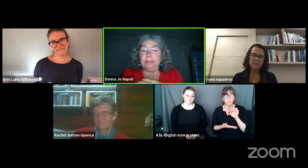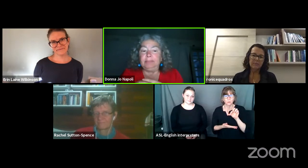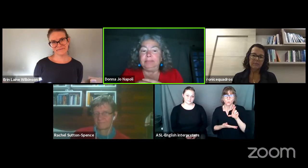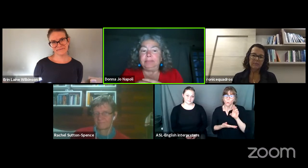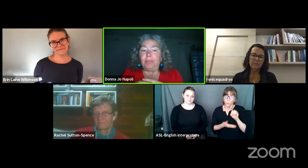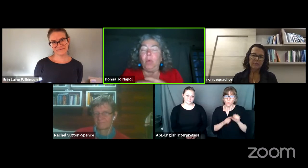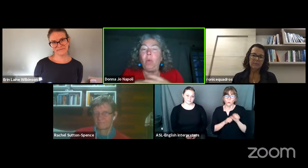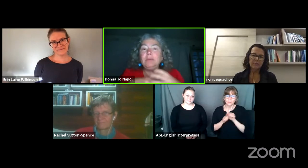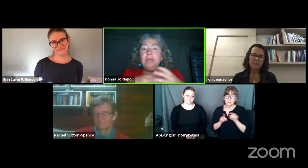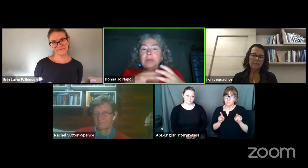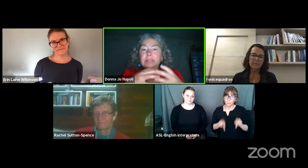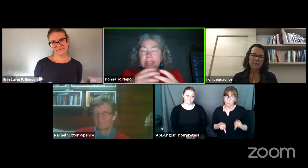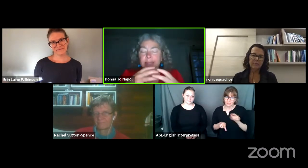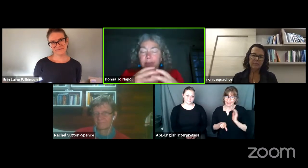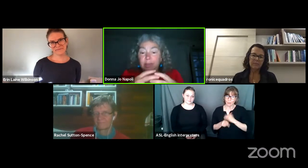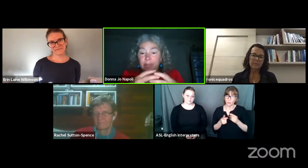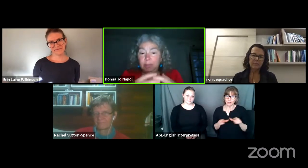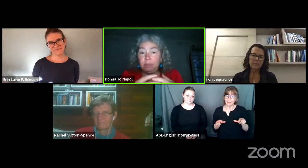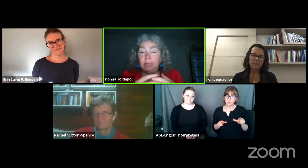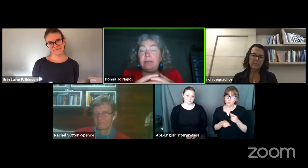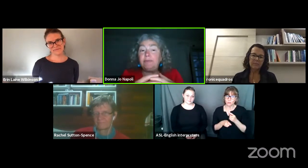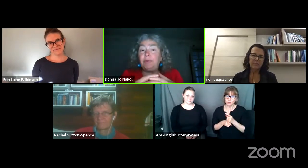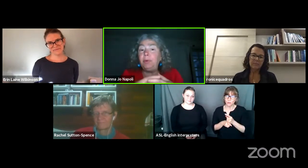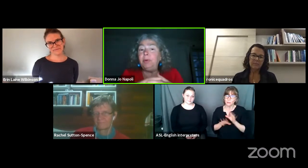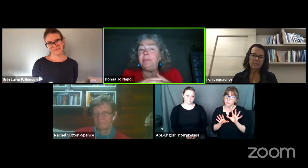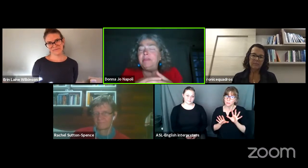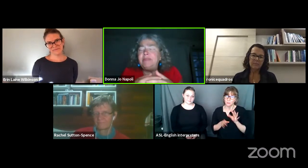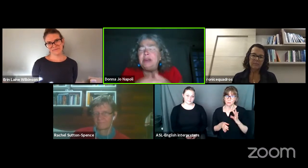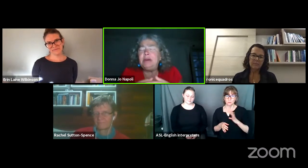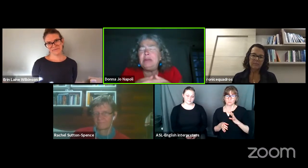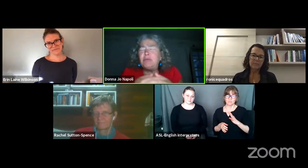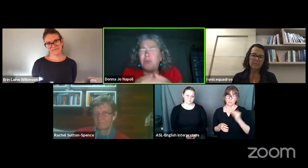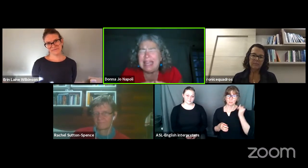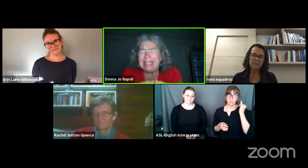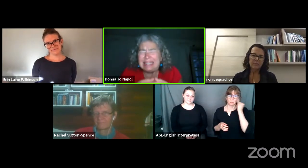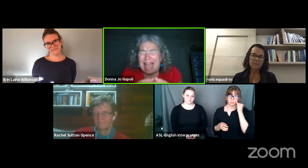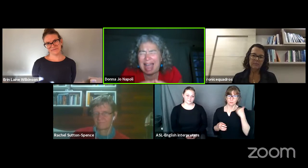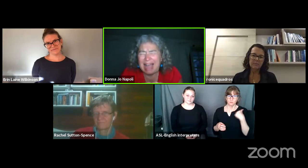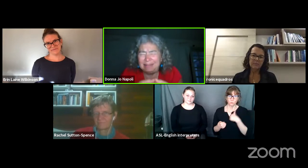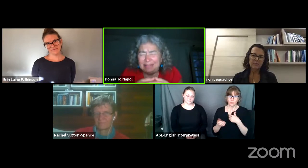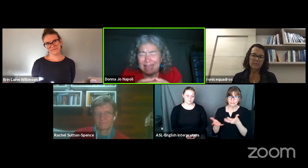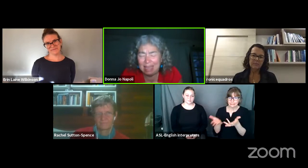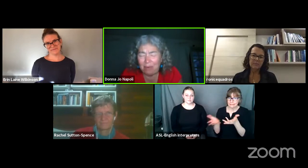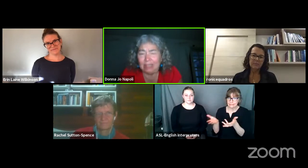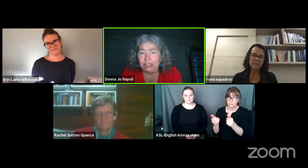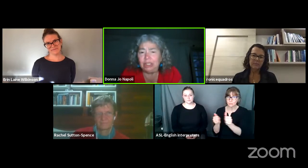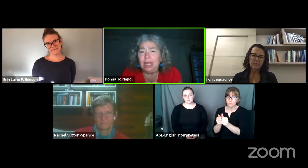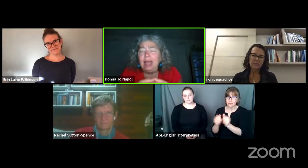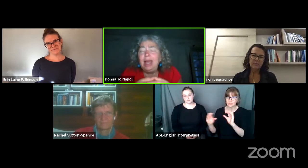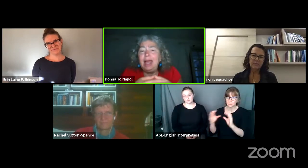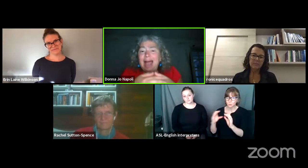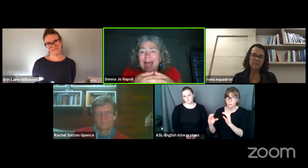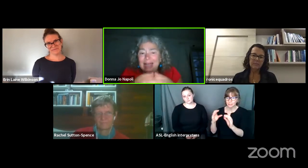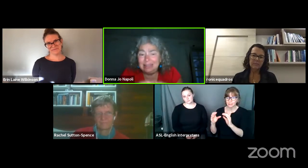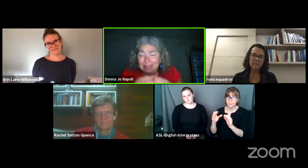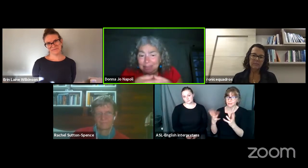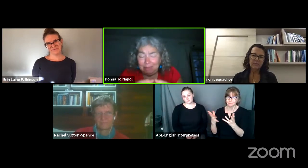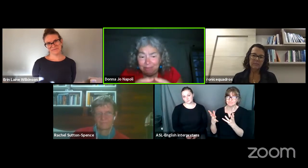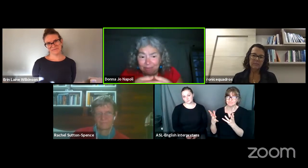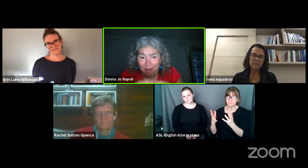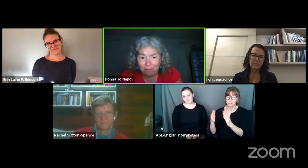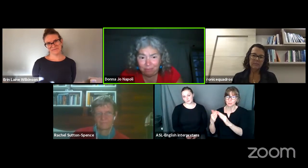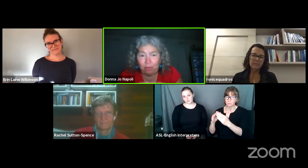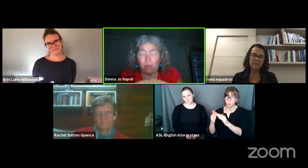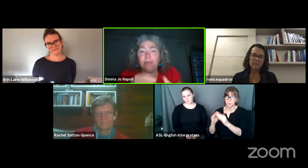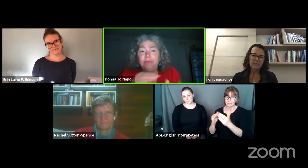that when we are dealing with a community for whom the very right to have language had to